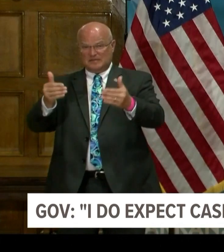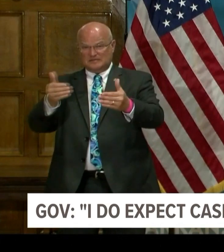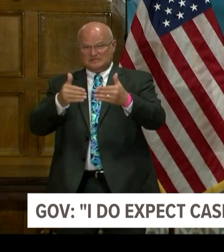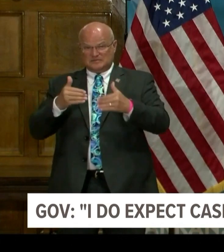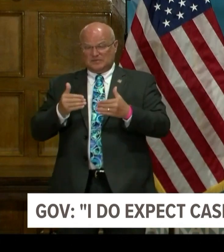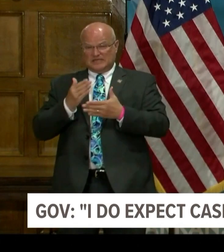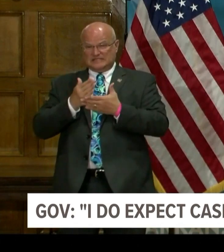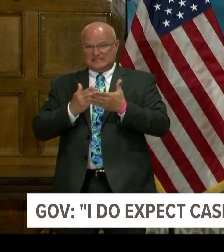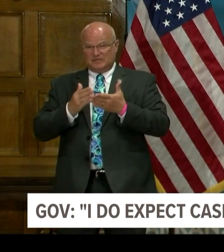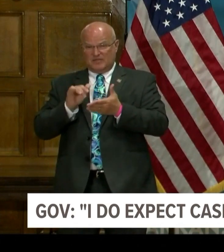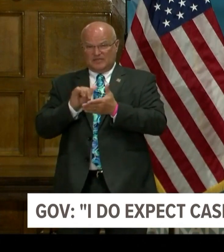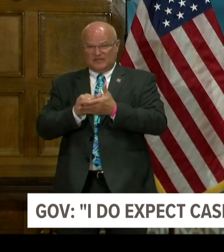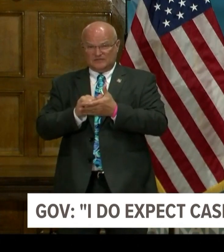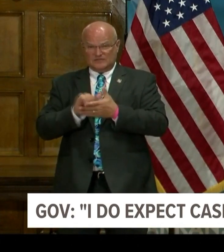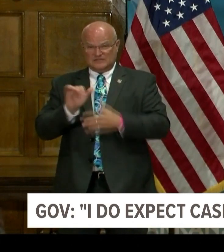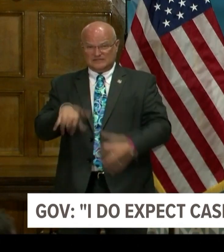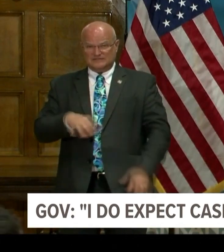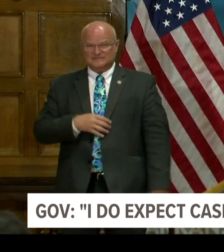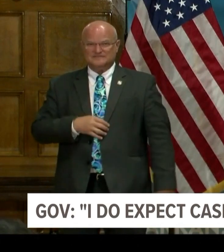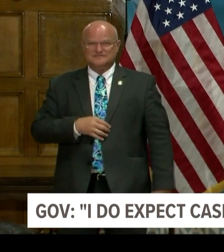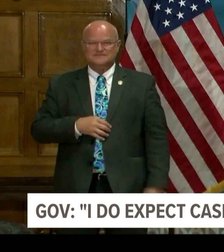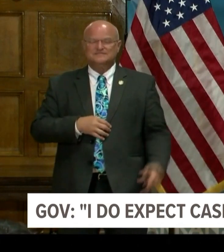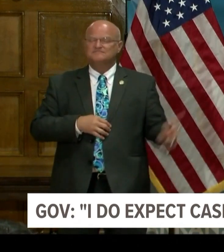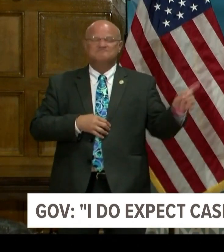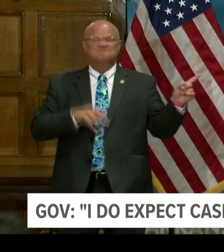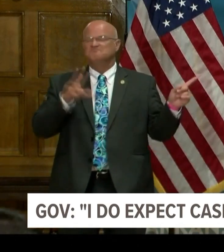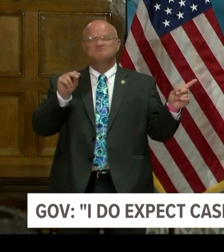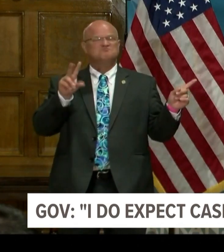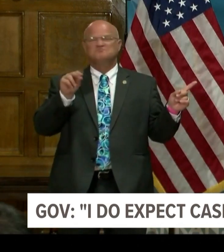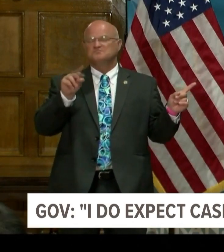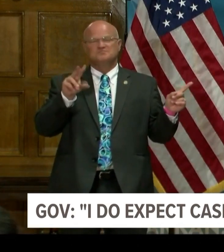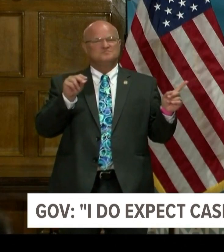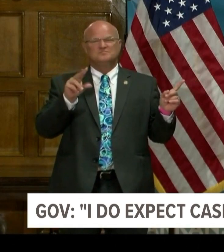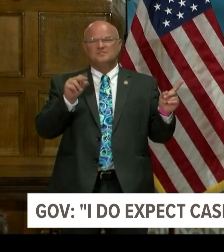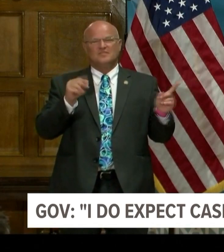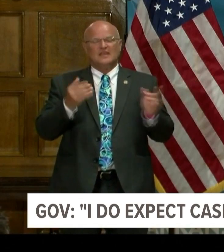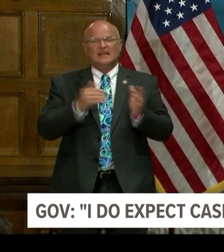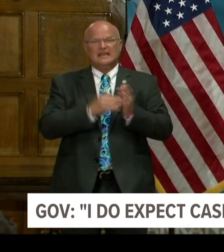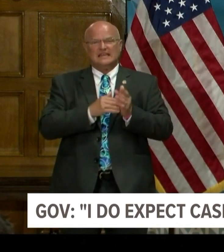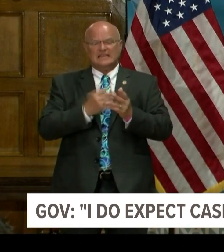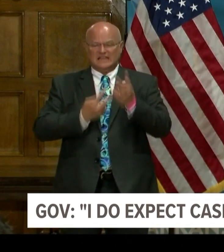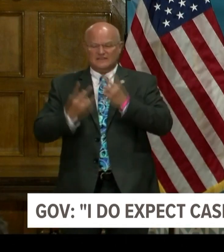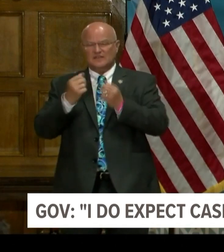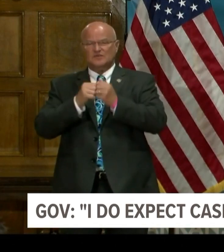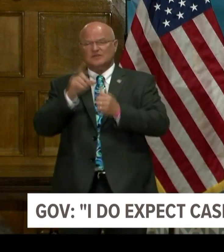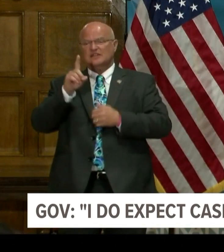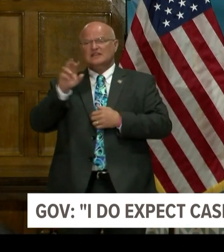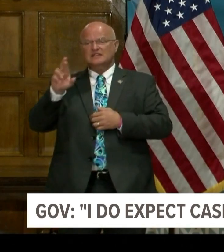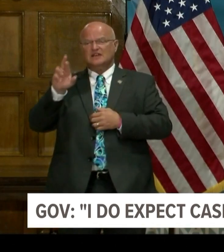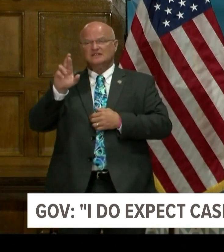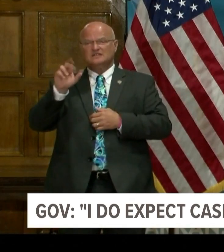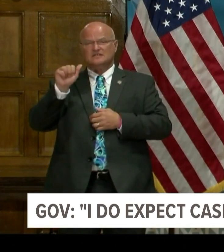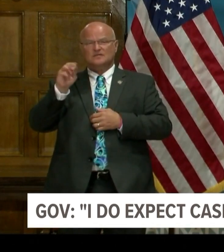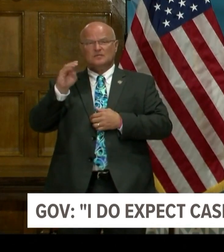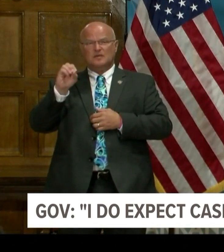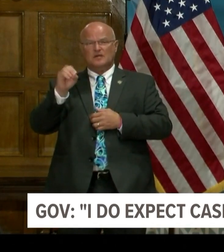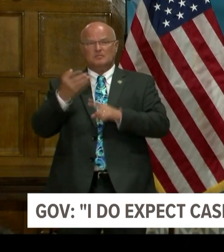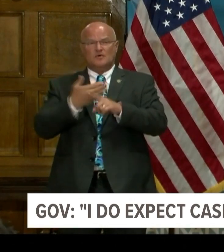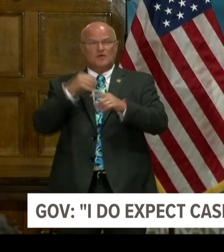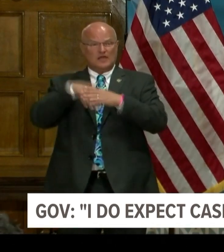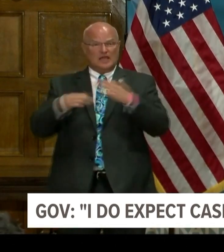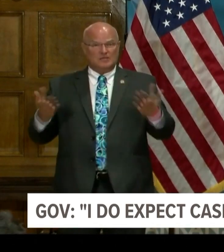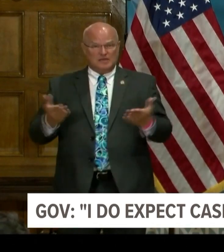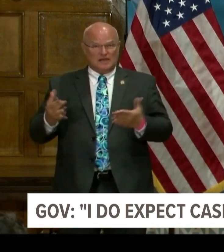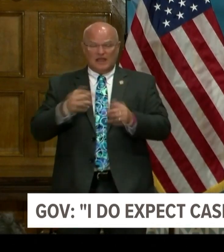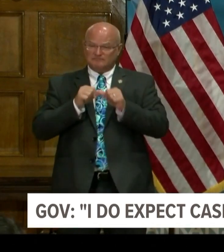pulling back on some of those? No, again, and I've visited with Dr. Romero before coming in here,